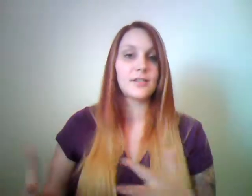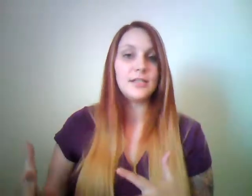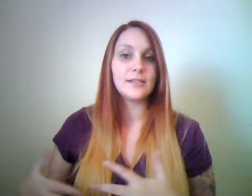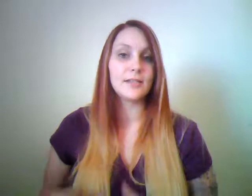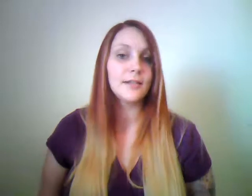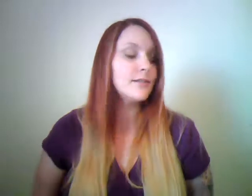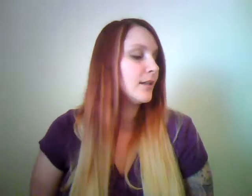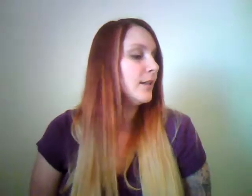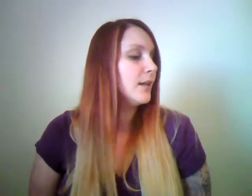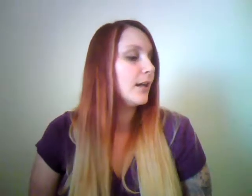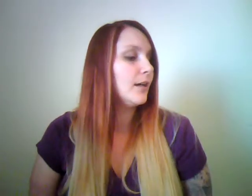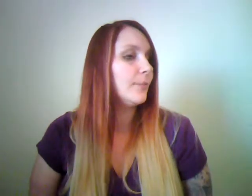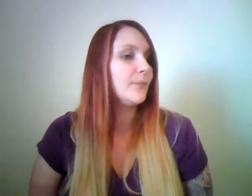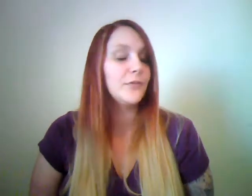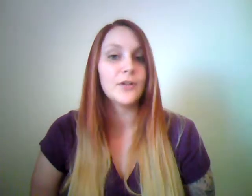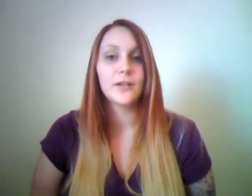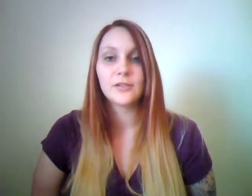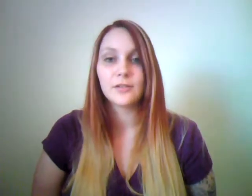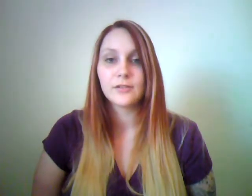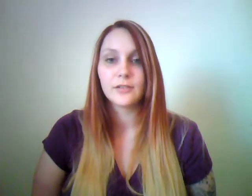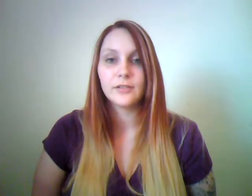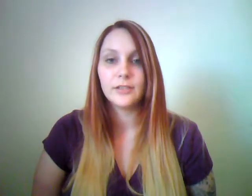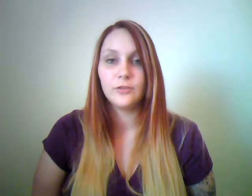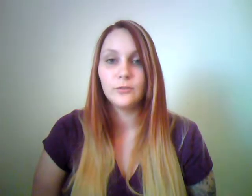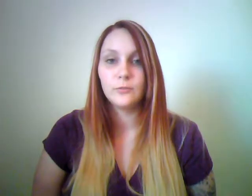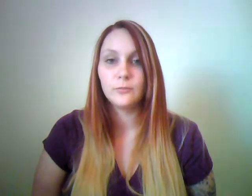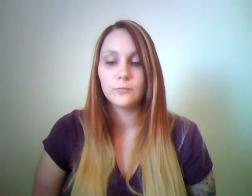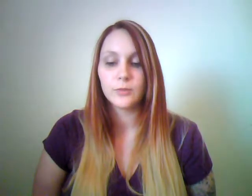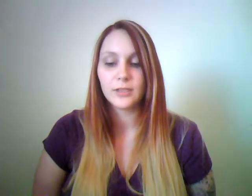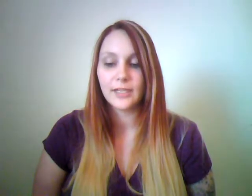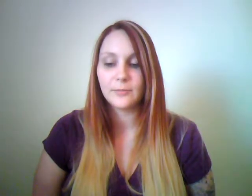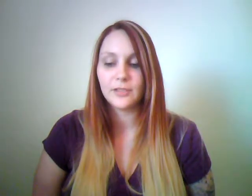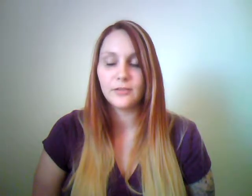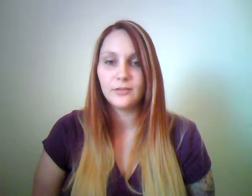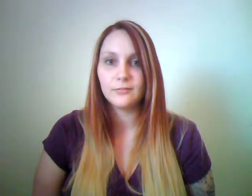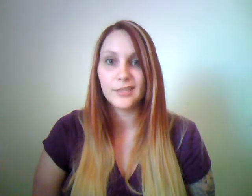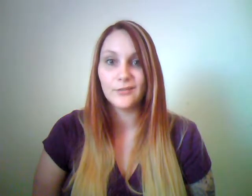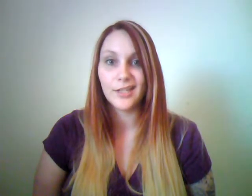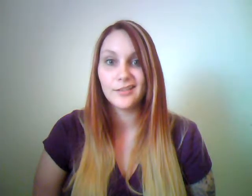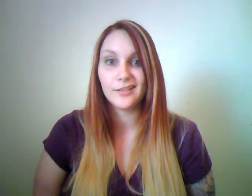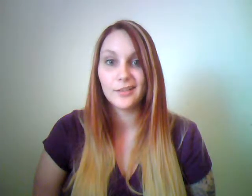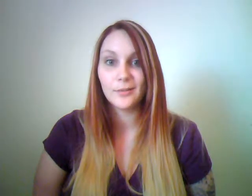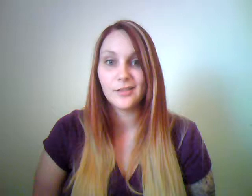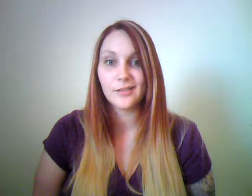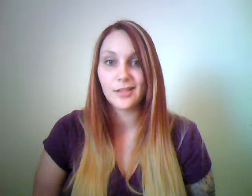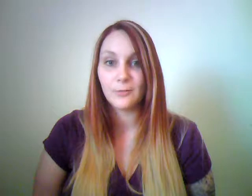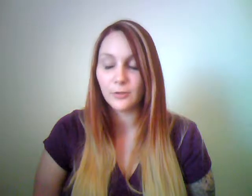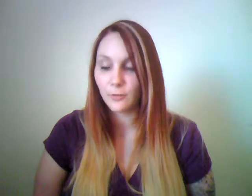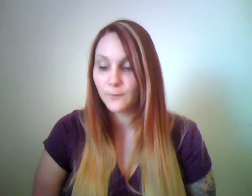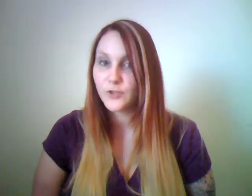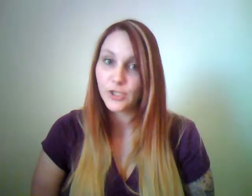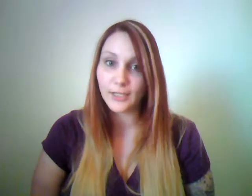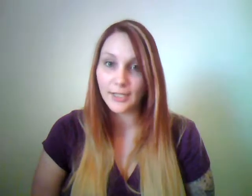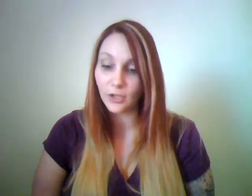these signs. If you have a certain song that you would like me to do, leave that in the comments and I will check it out.